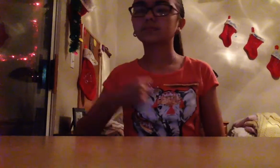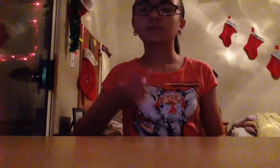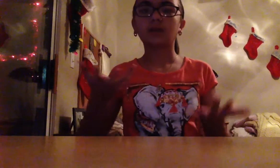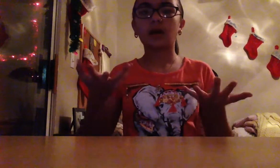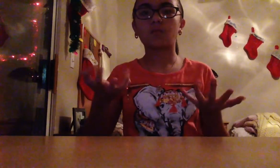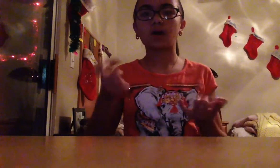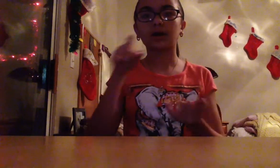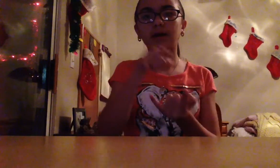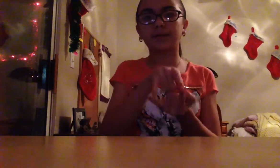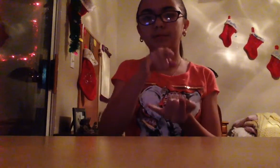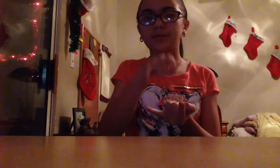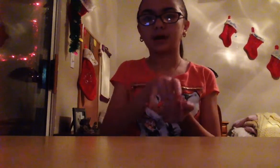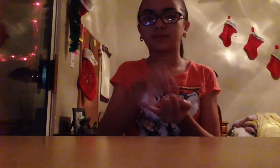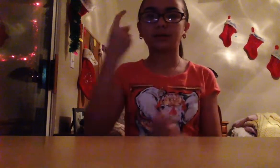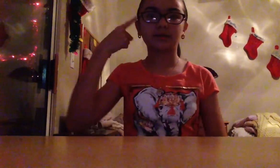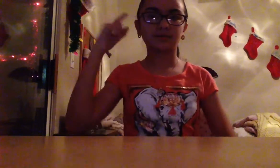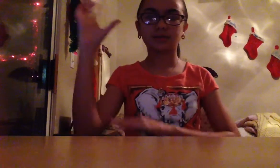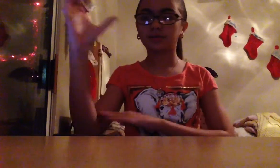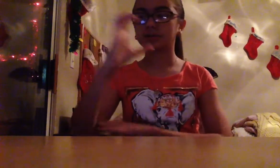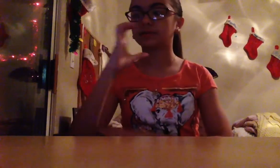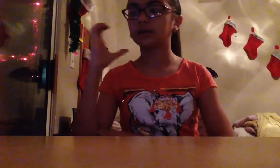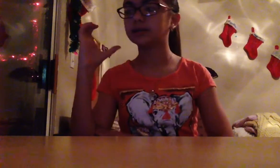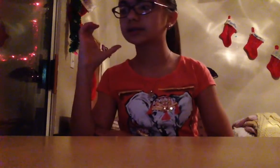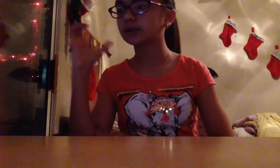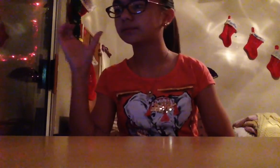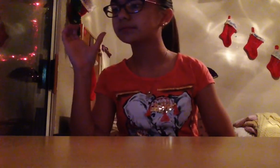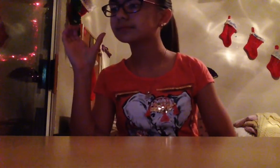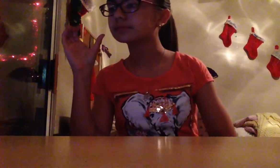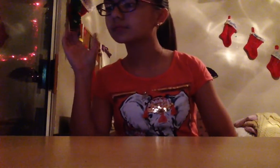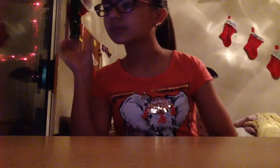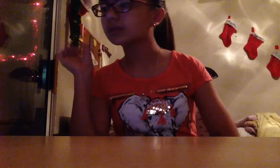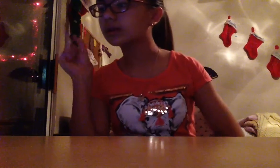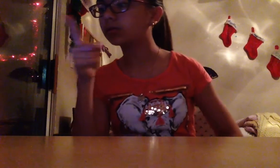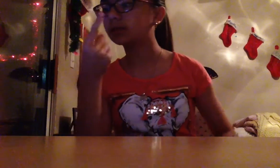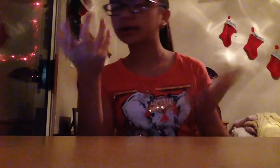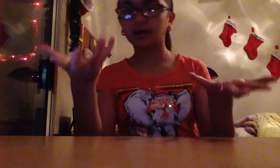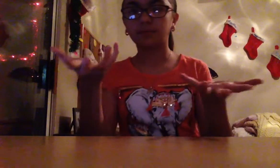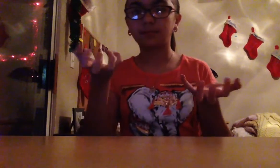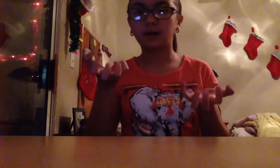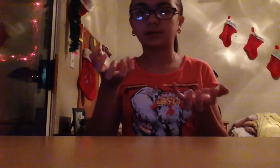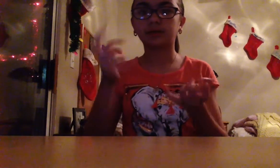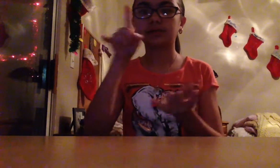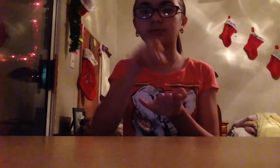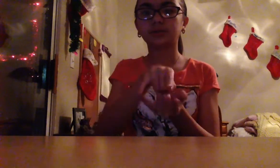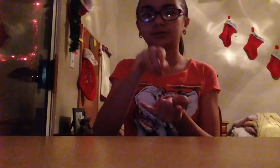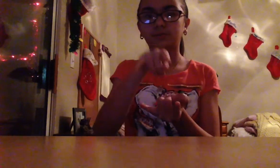I want a hippopotamus for Christmas. Only a hippopotamus will do.